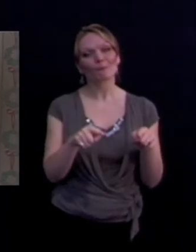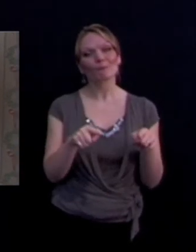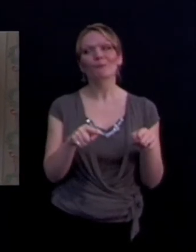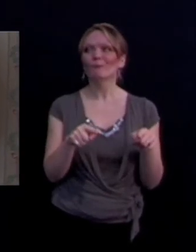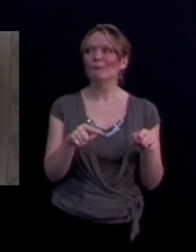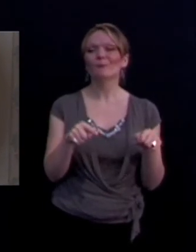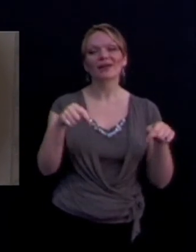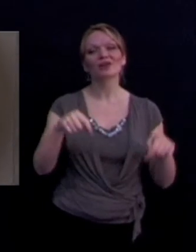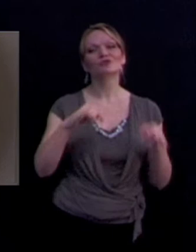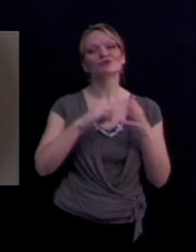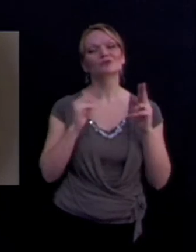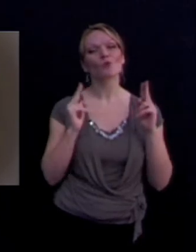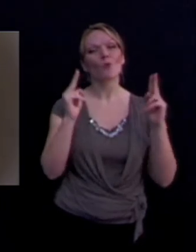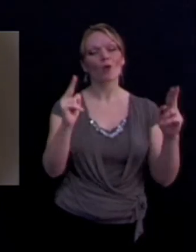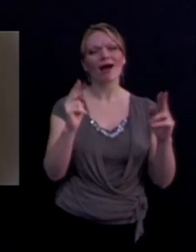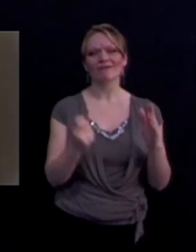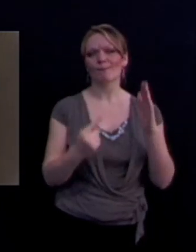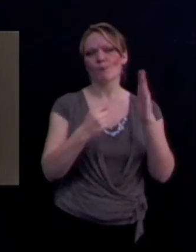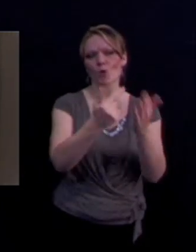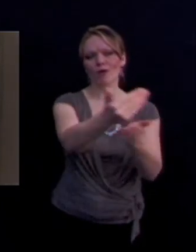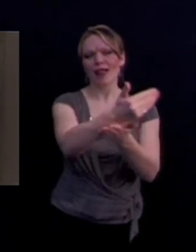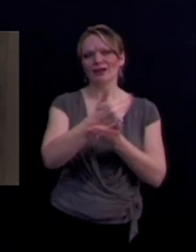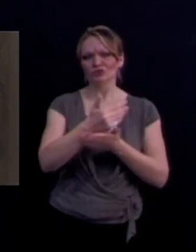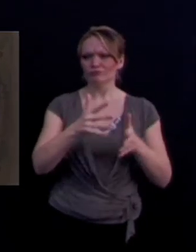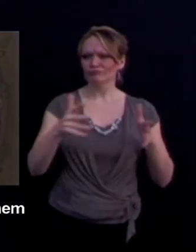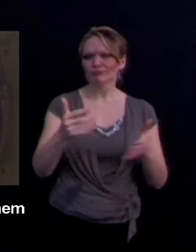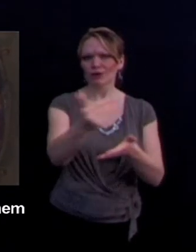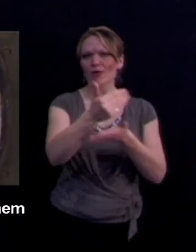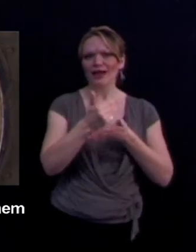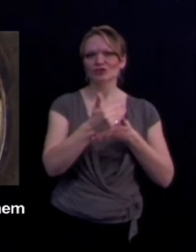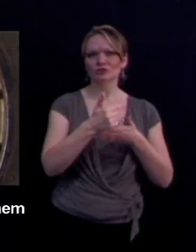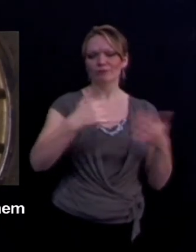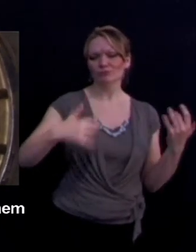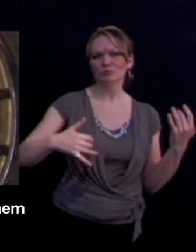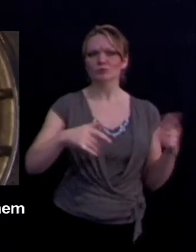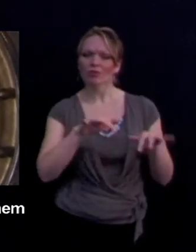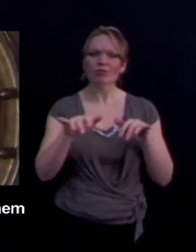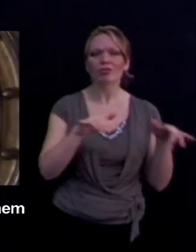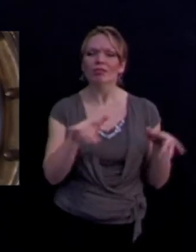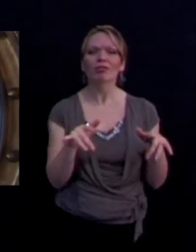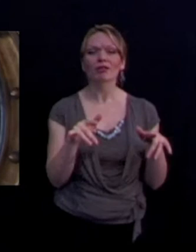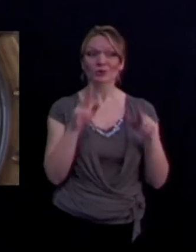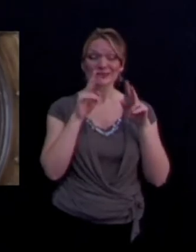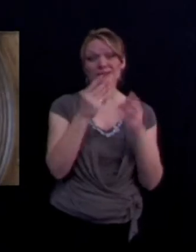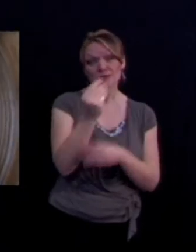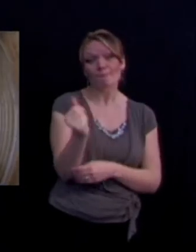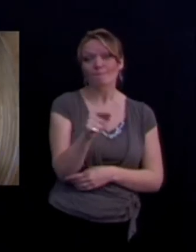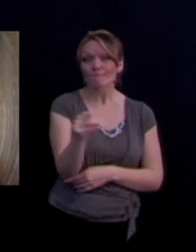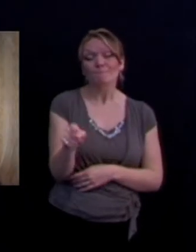Strangers' Hall has a large and important collection of early musical instruments, and this room shows just some of